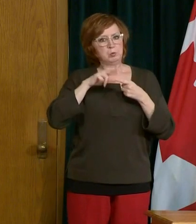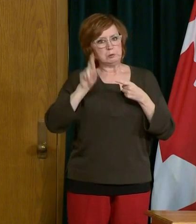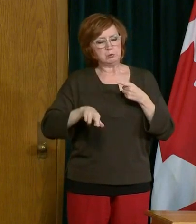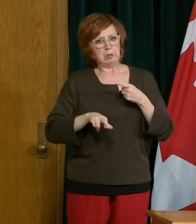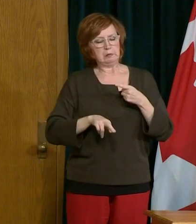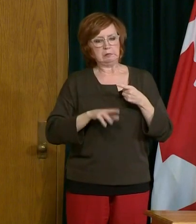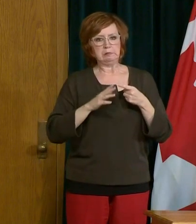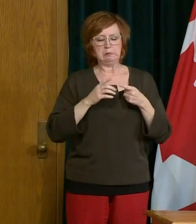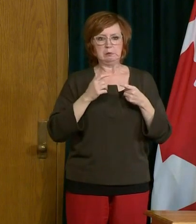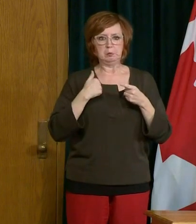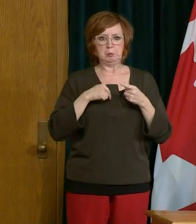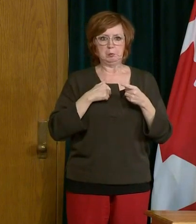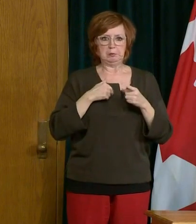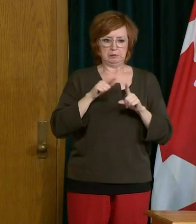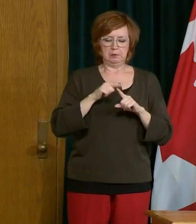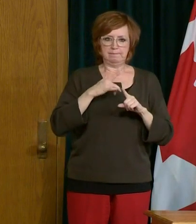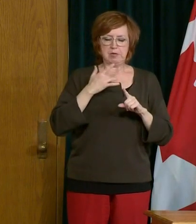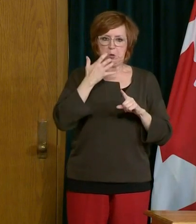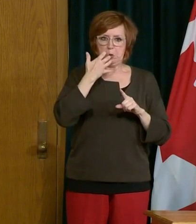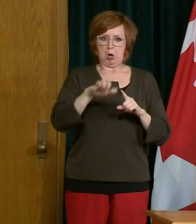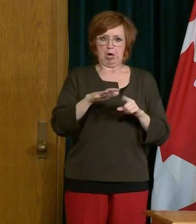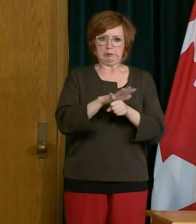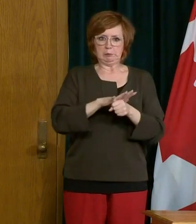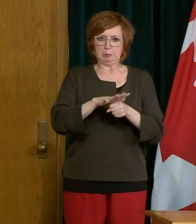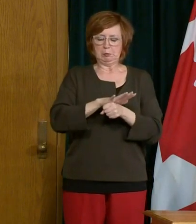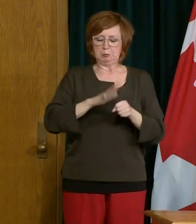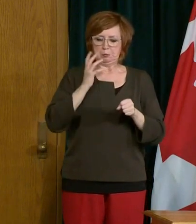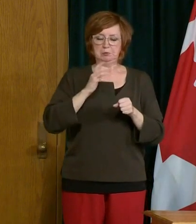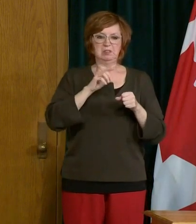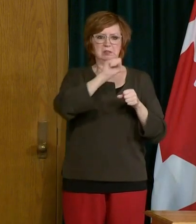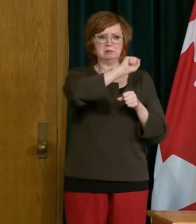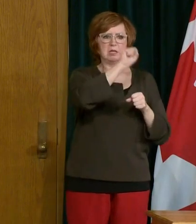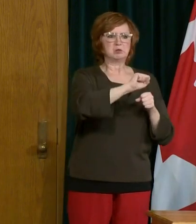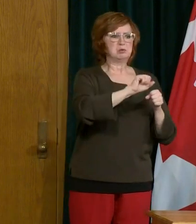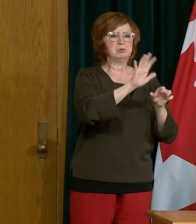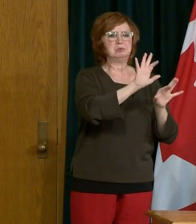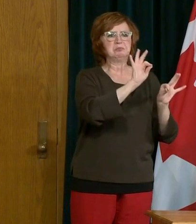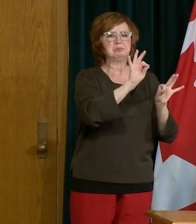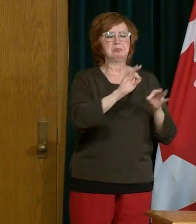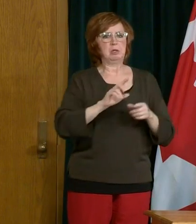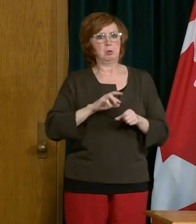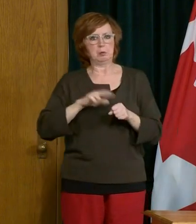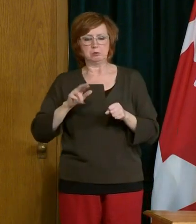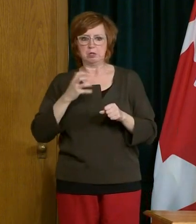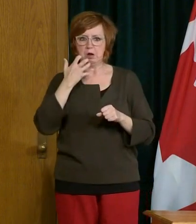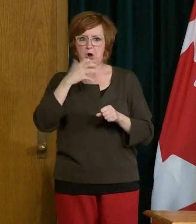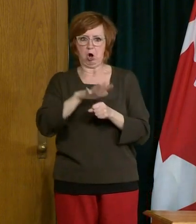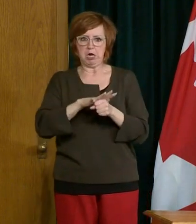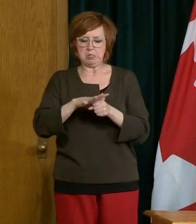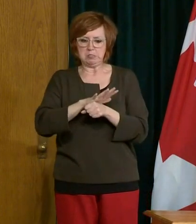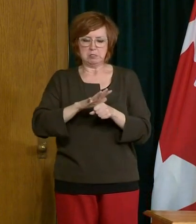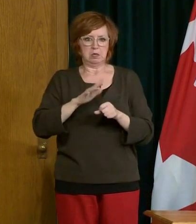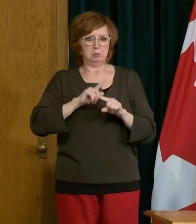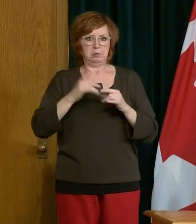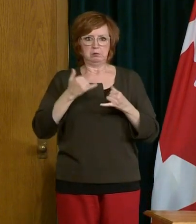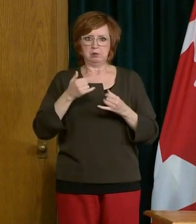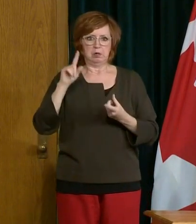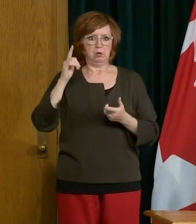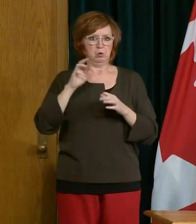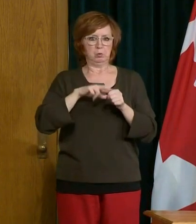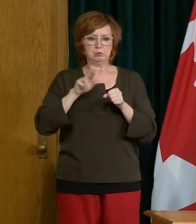was not, Regina was a point of concern, much more so than Saskatoon in the early days of this pandemic. We have proved time and time